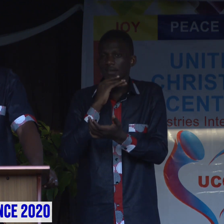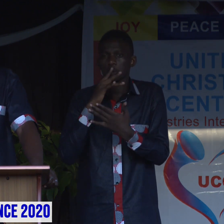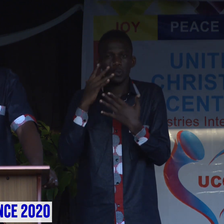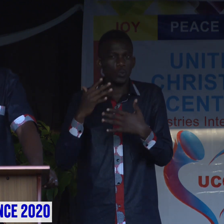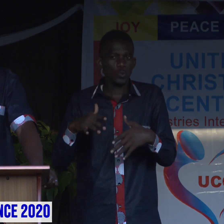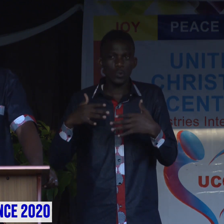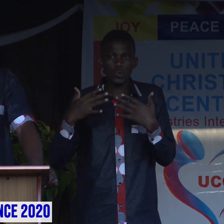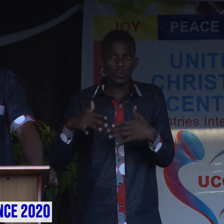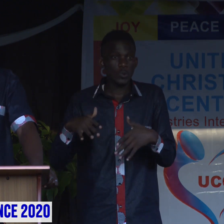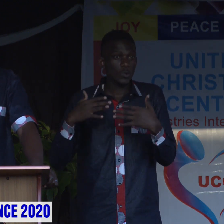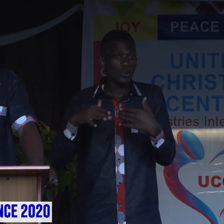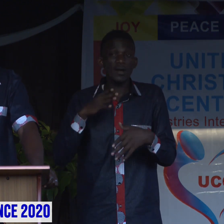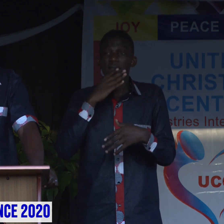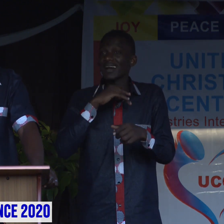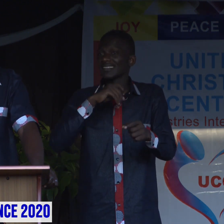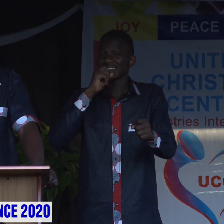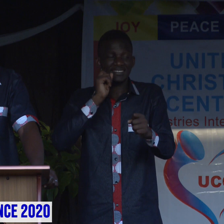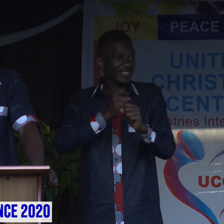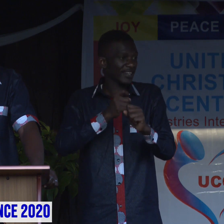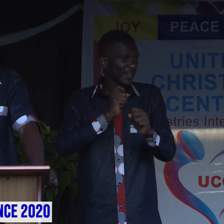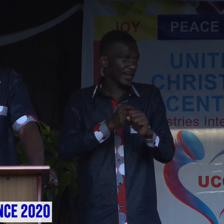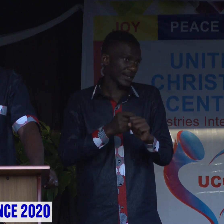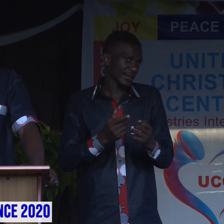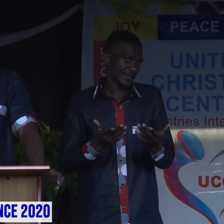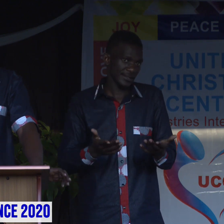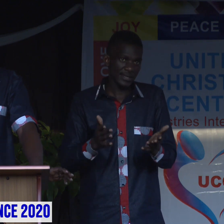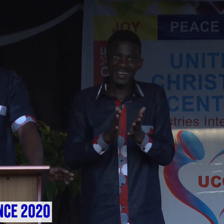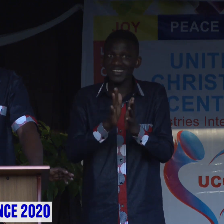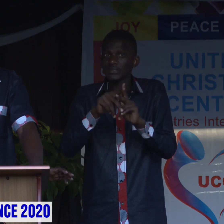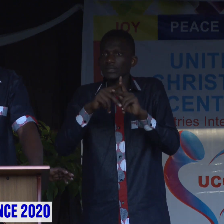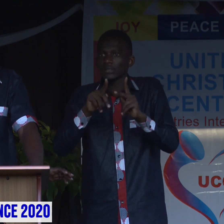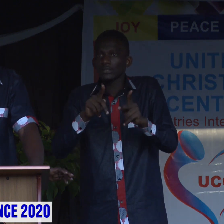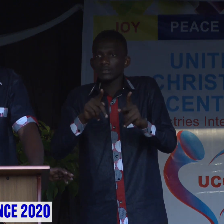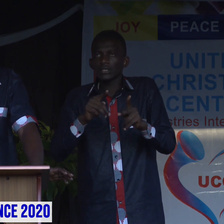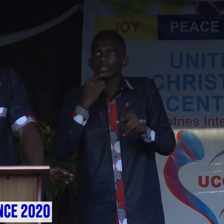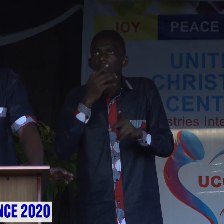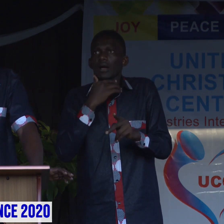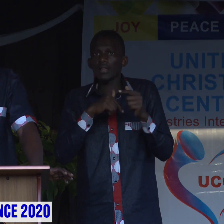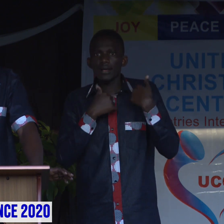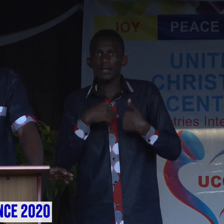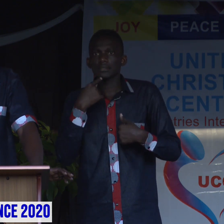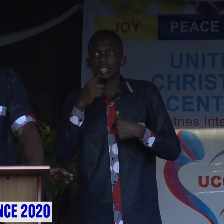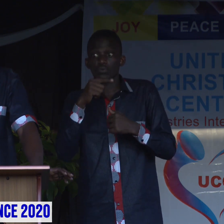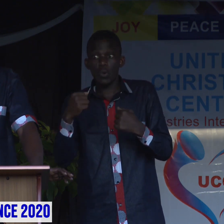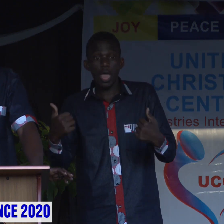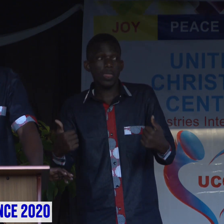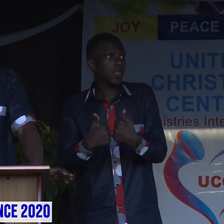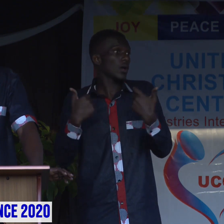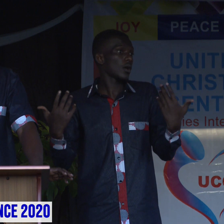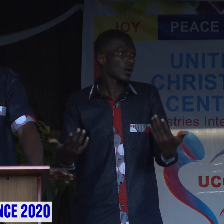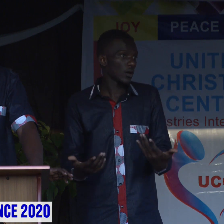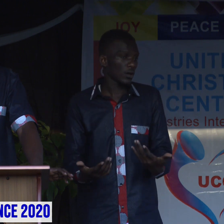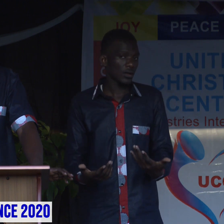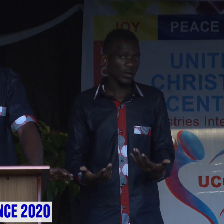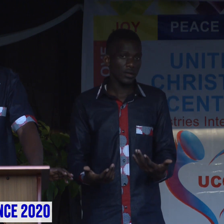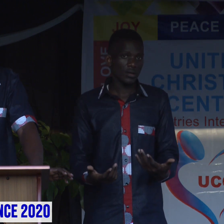you find him. Ngagai itasoboka. When is it tough? Orota ndiko ulo mtu nga kugamba na tomera. And you start saying, I was